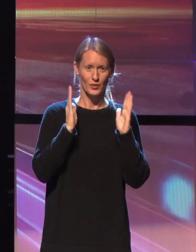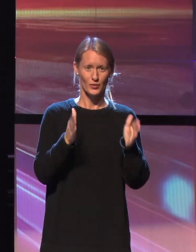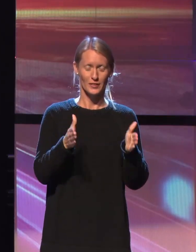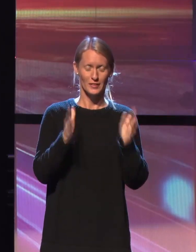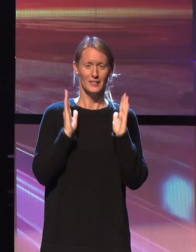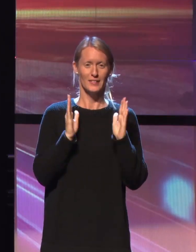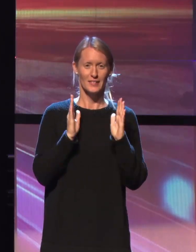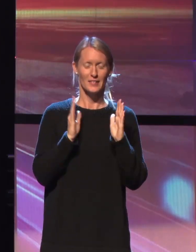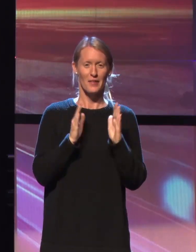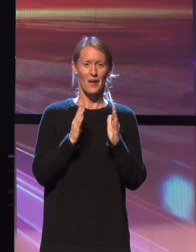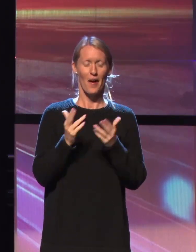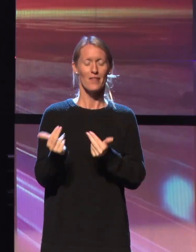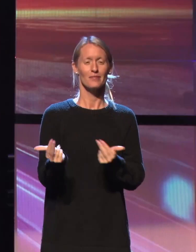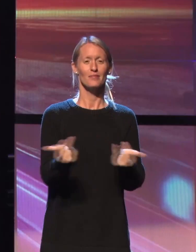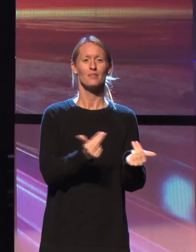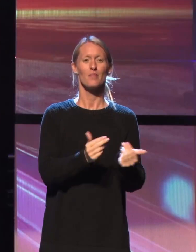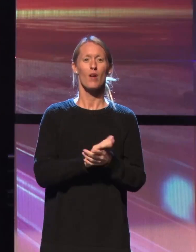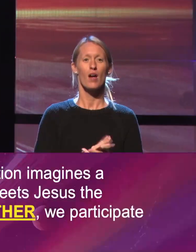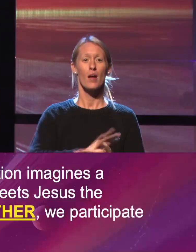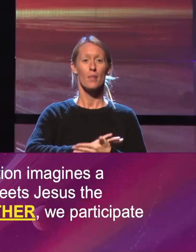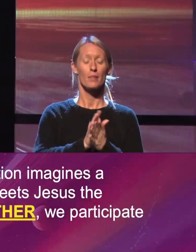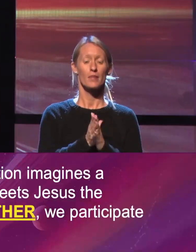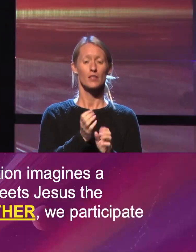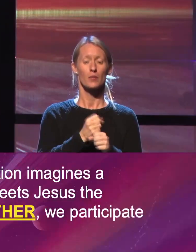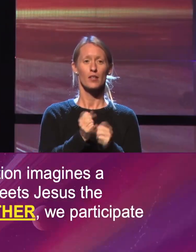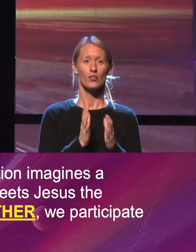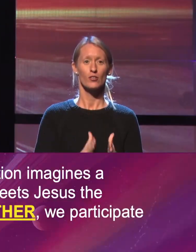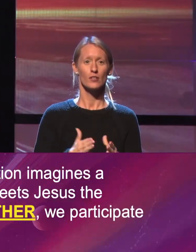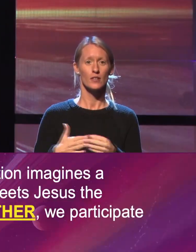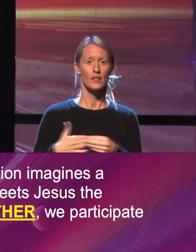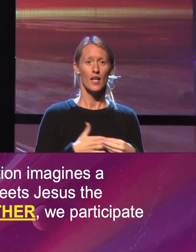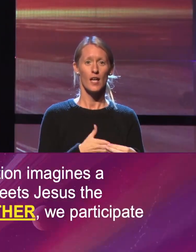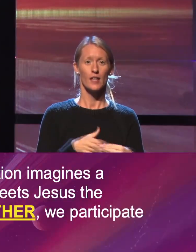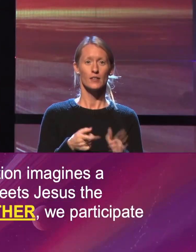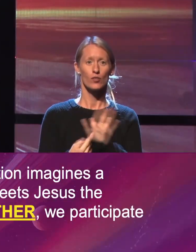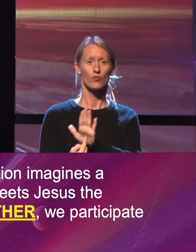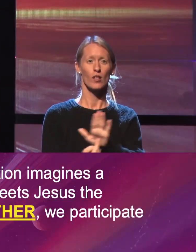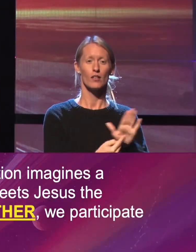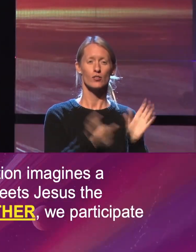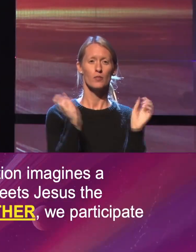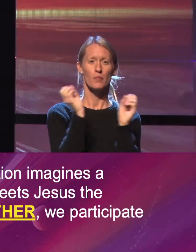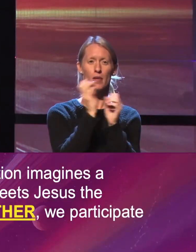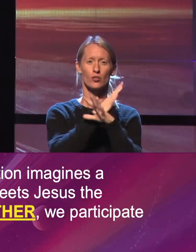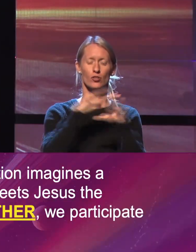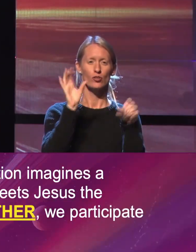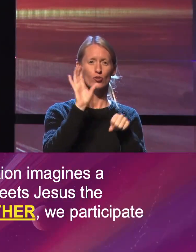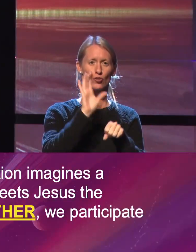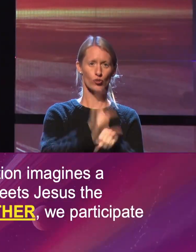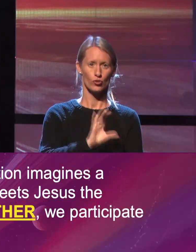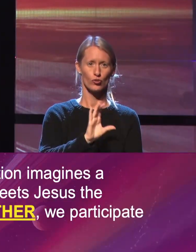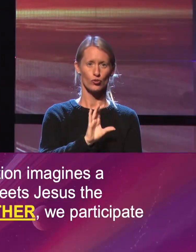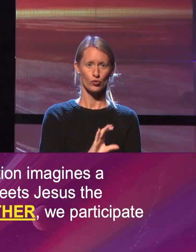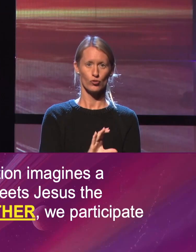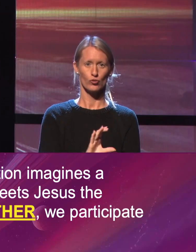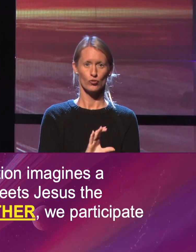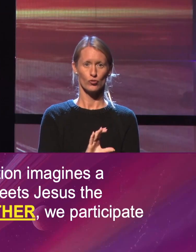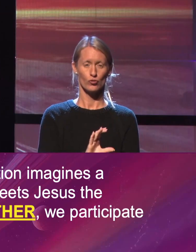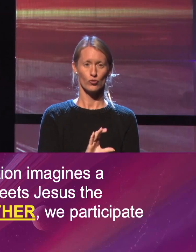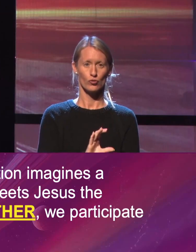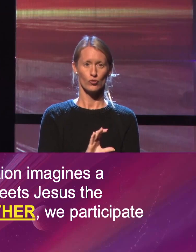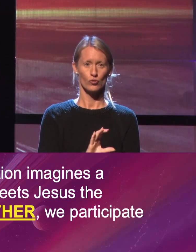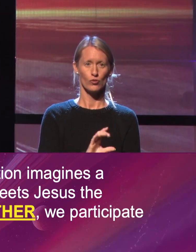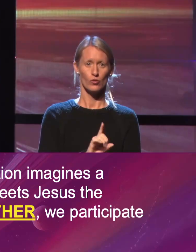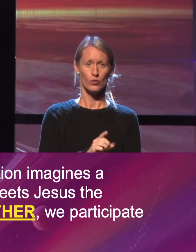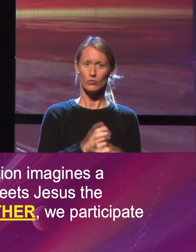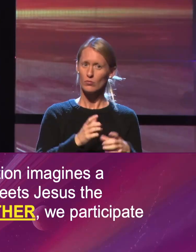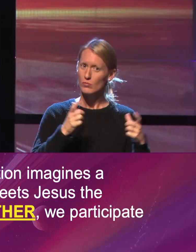me. The Peacemaker's Guide to the Revelation imagines a church, Big